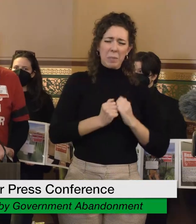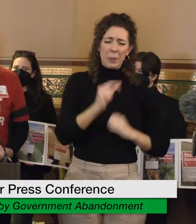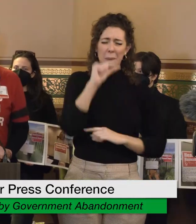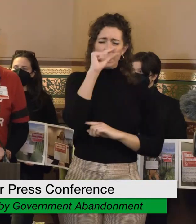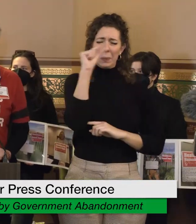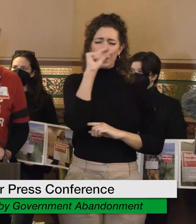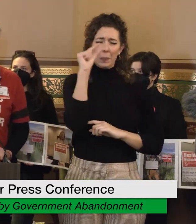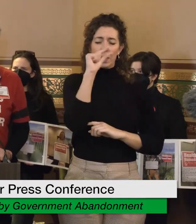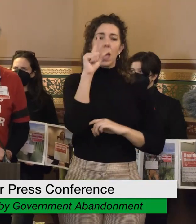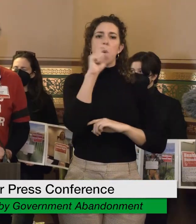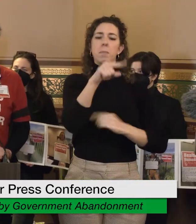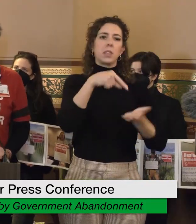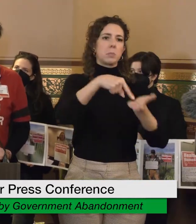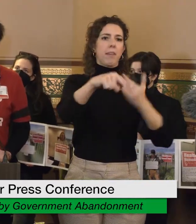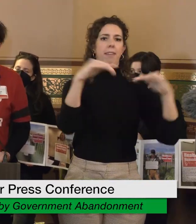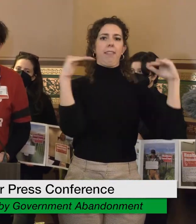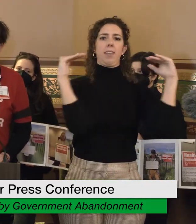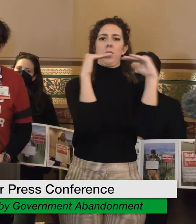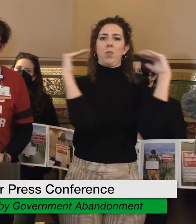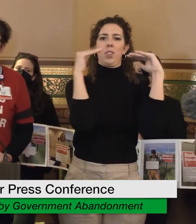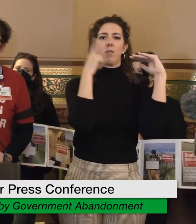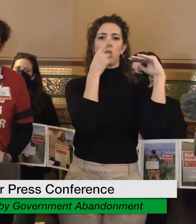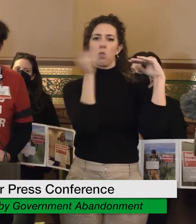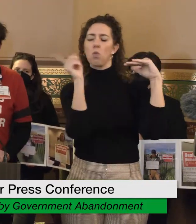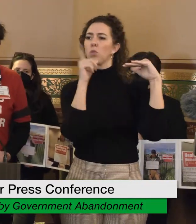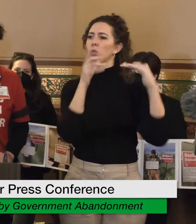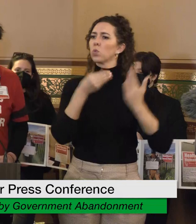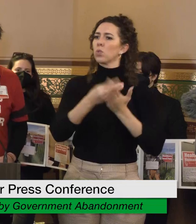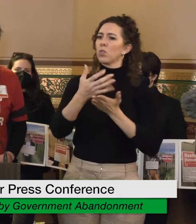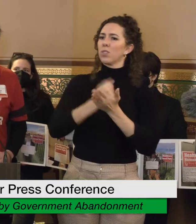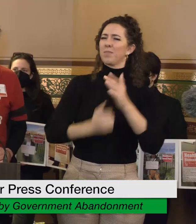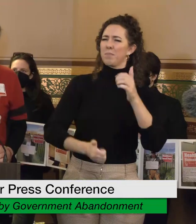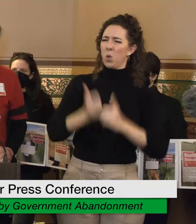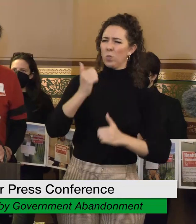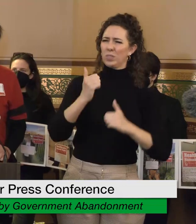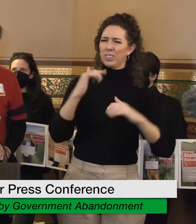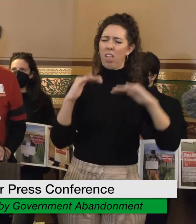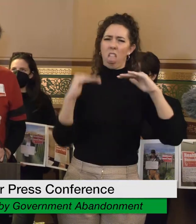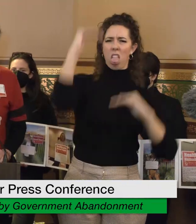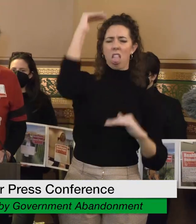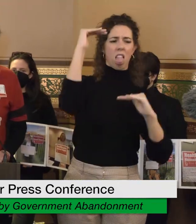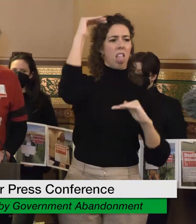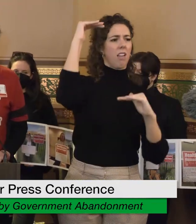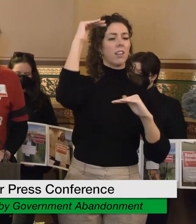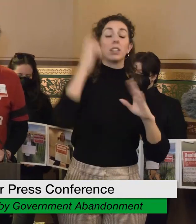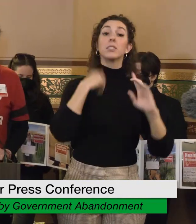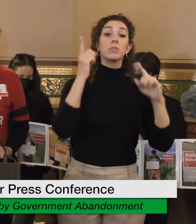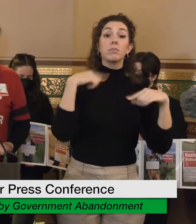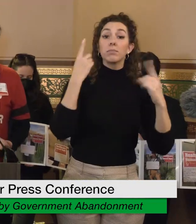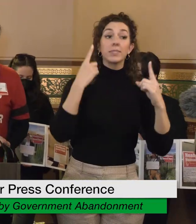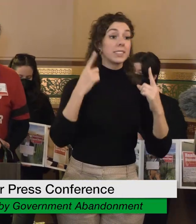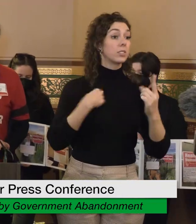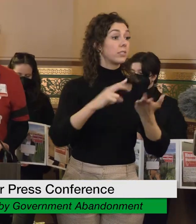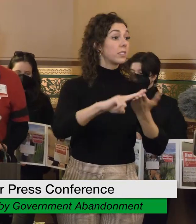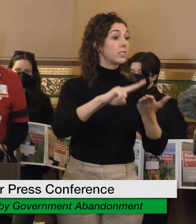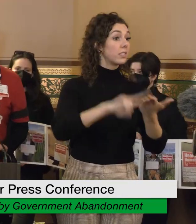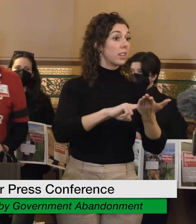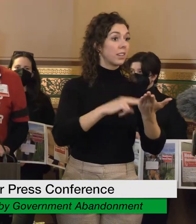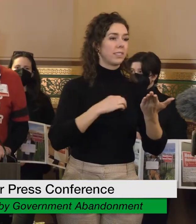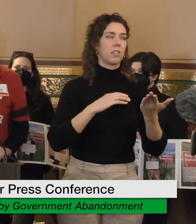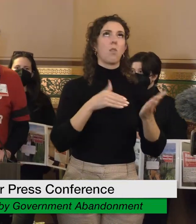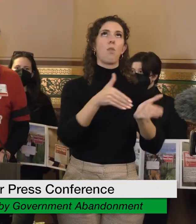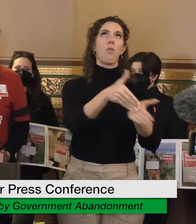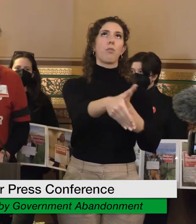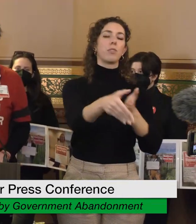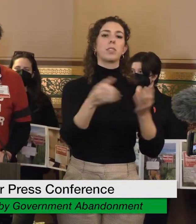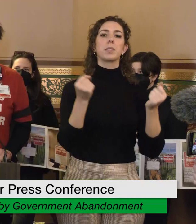buy the hospital's insurance as those who earn the most. Since we signed our contract, I hear